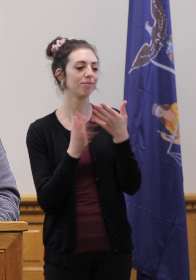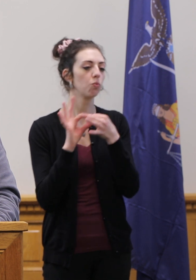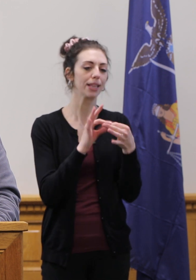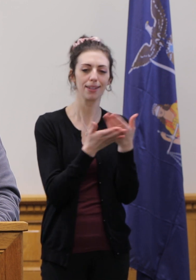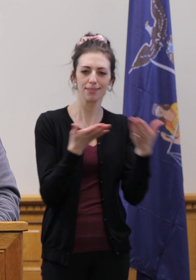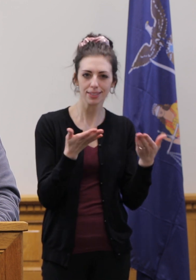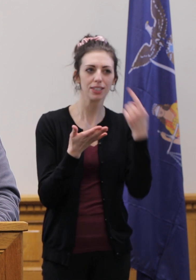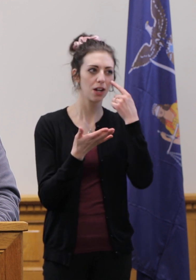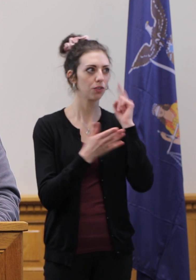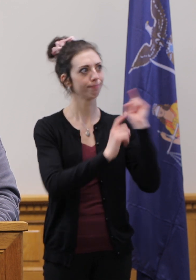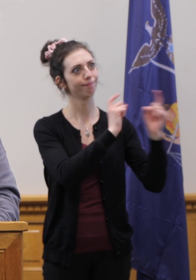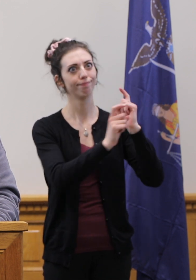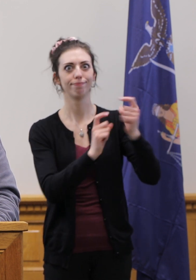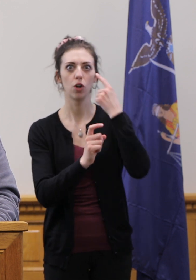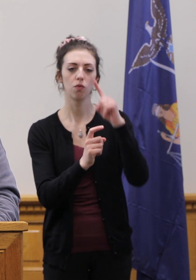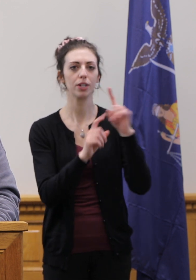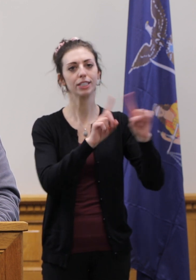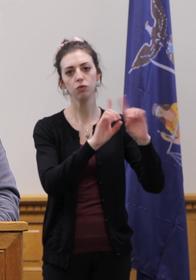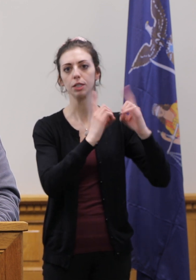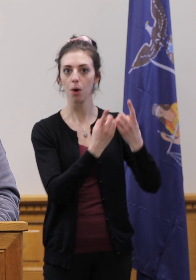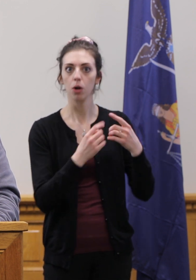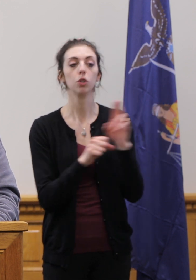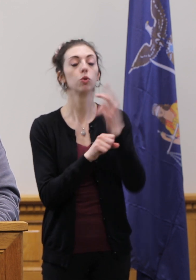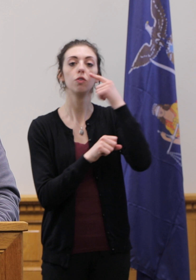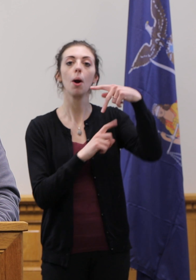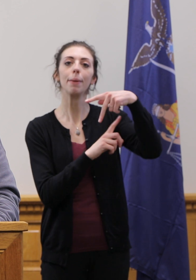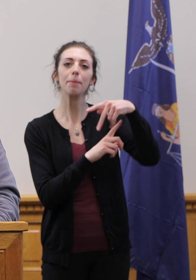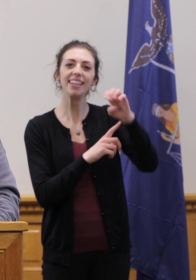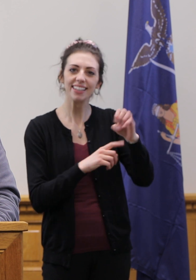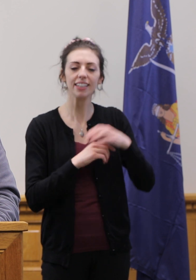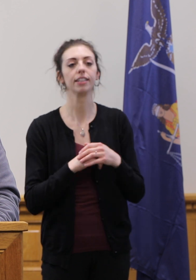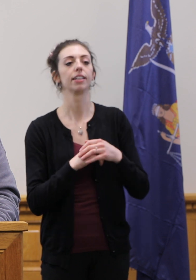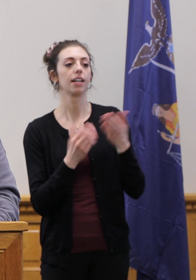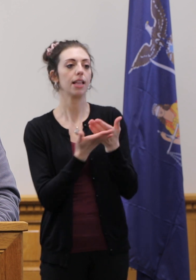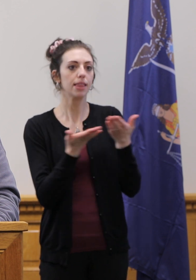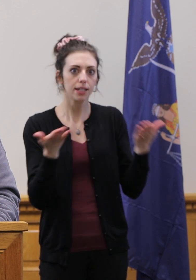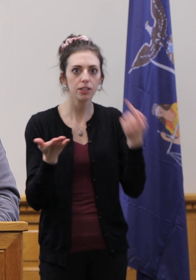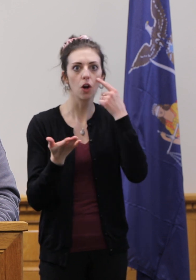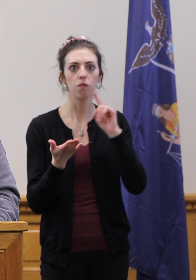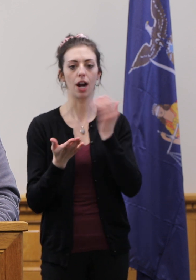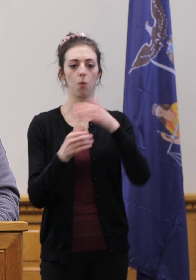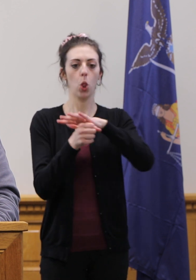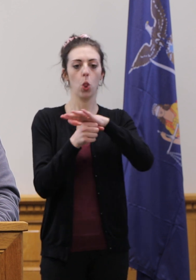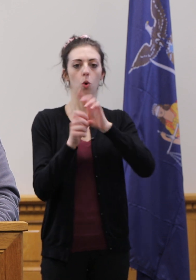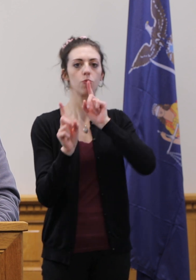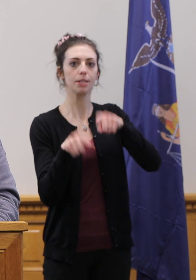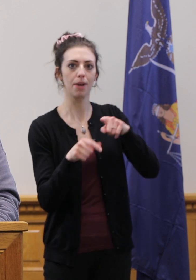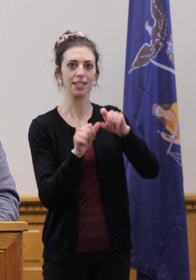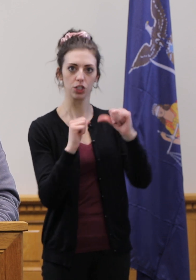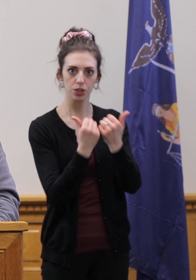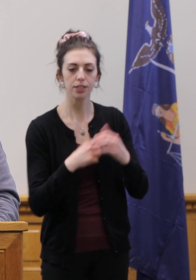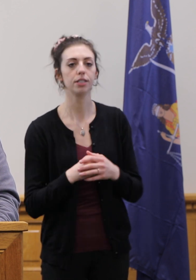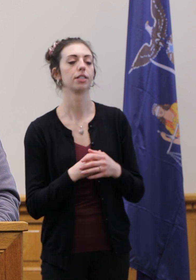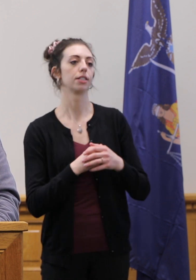departments. This money is used for personal protective equipment and supplies for county and local response agencies and COVID